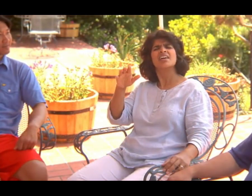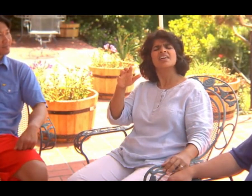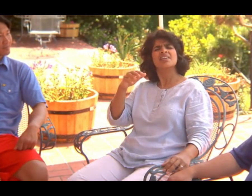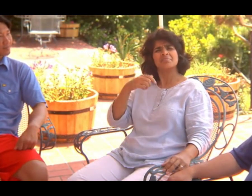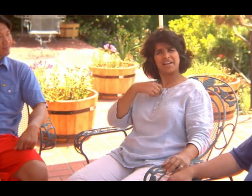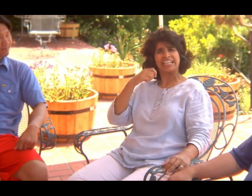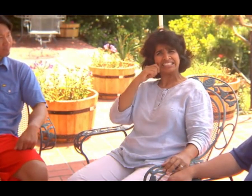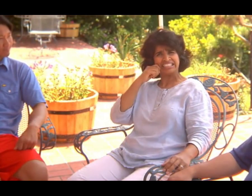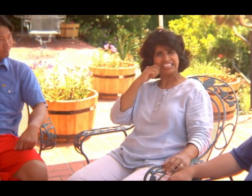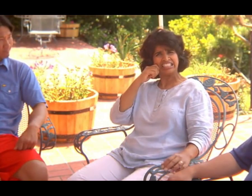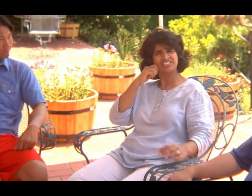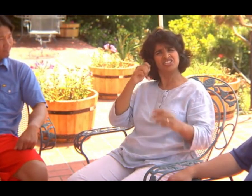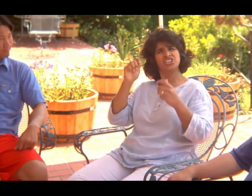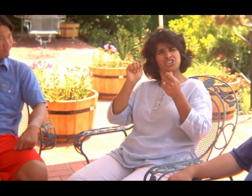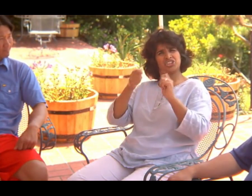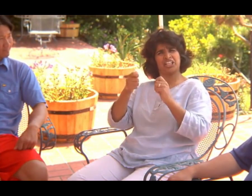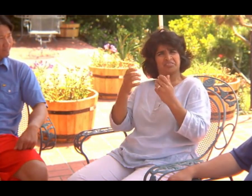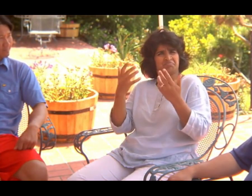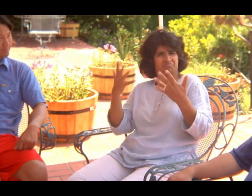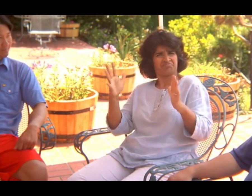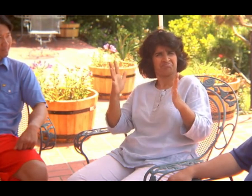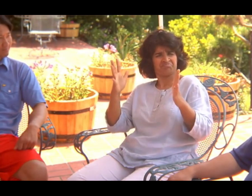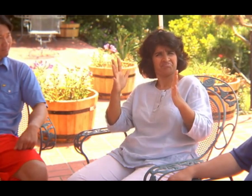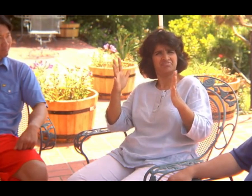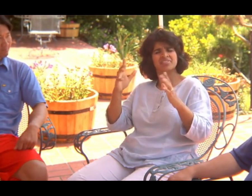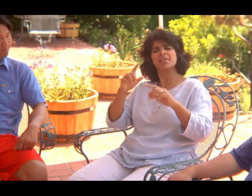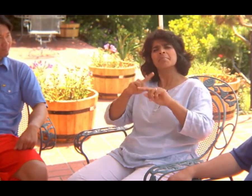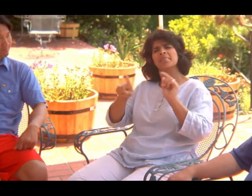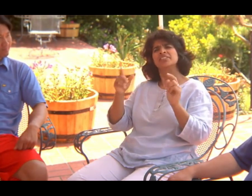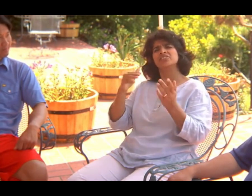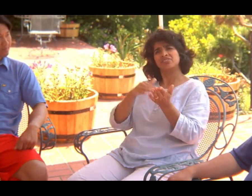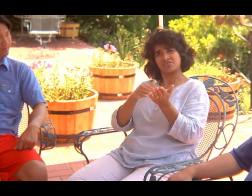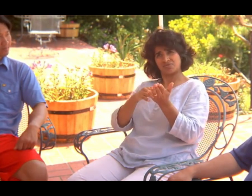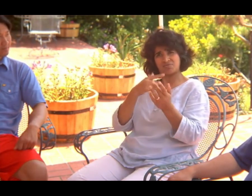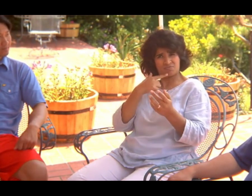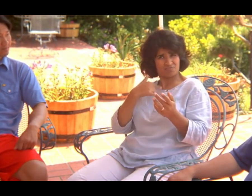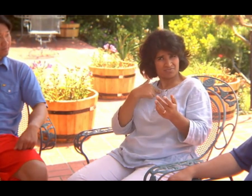I had some changes in my skin, but my doctor told me not to worry about them.